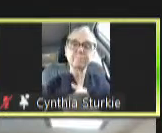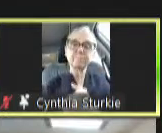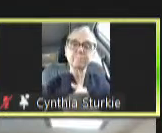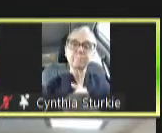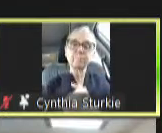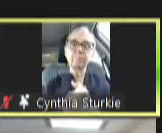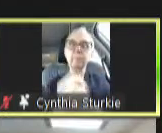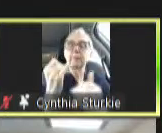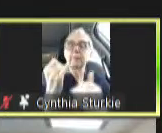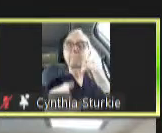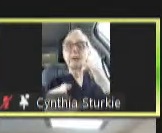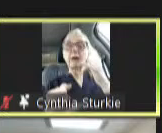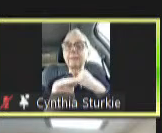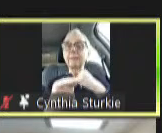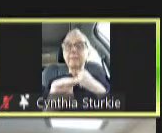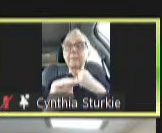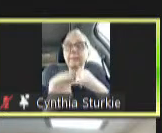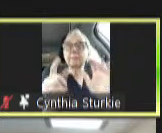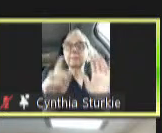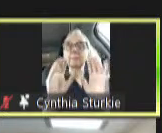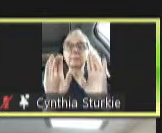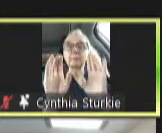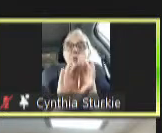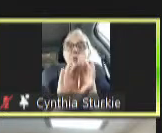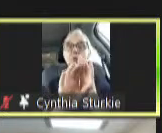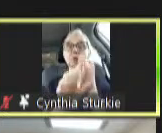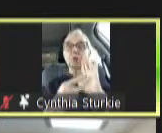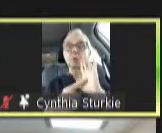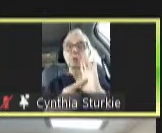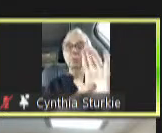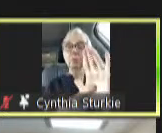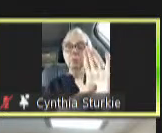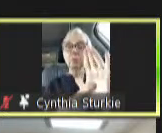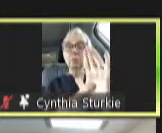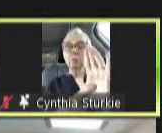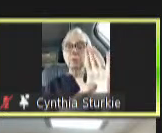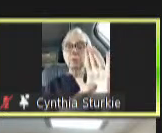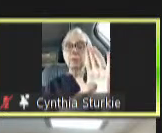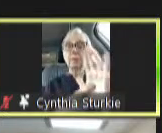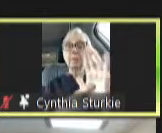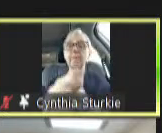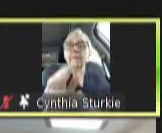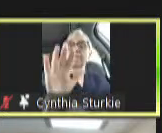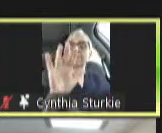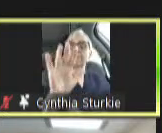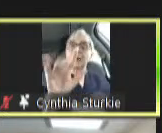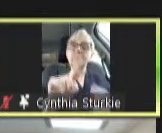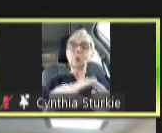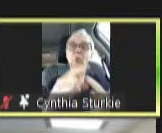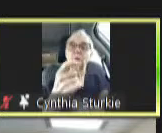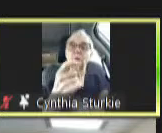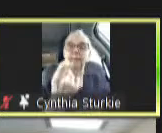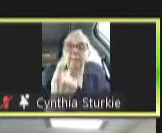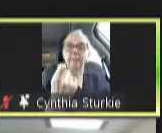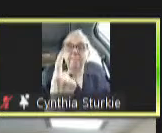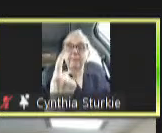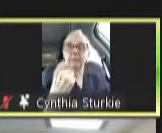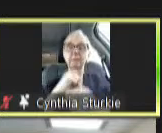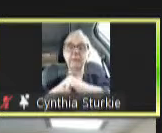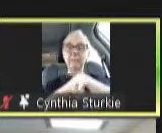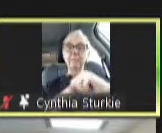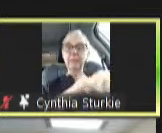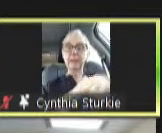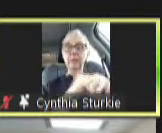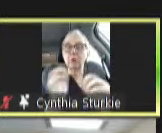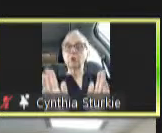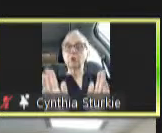And finally, this slide shows a sampling of some of the creative assets developed as part of the 5 to 11 campaign. It encourages parents to learn